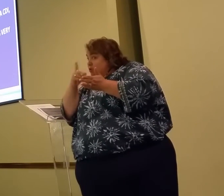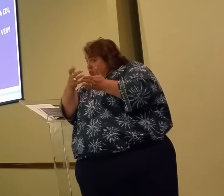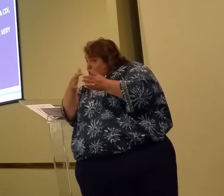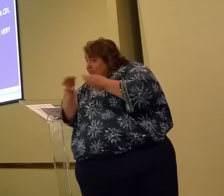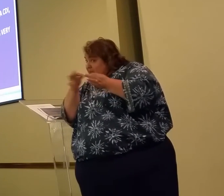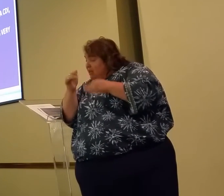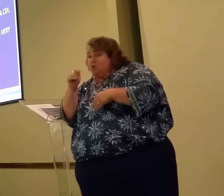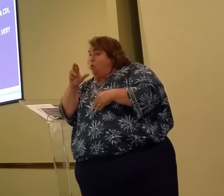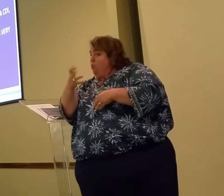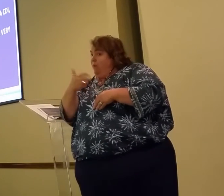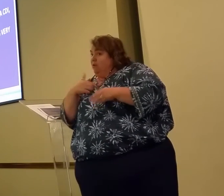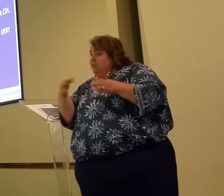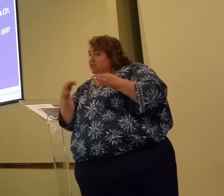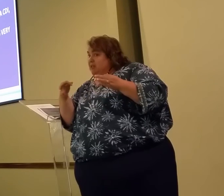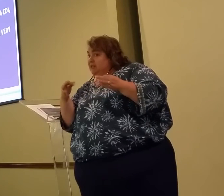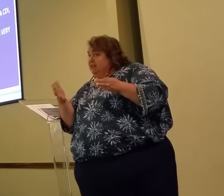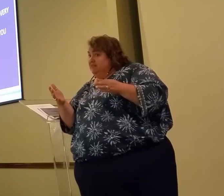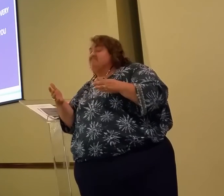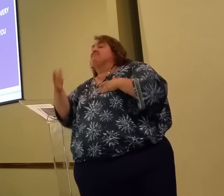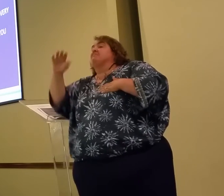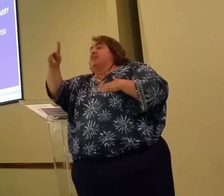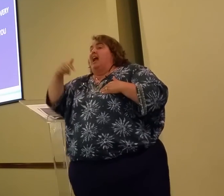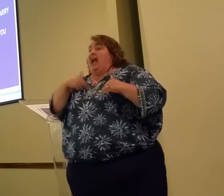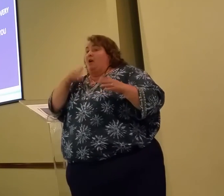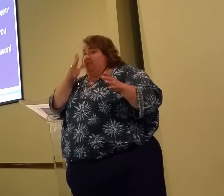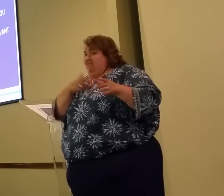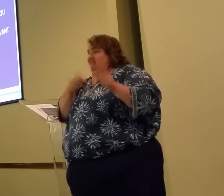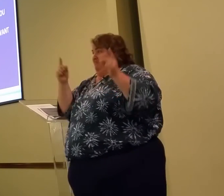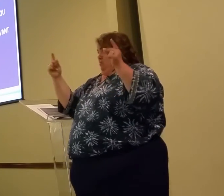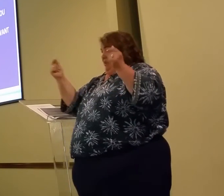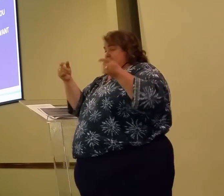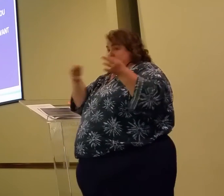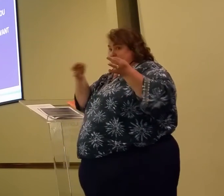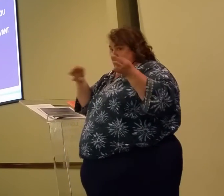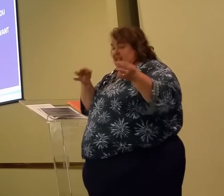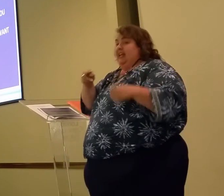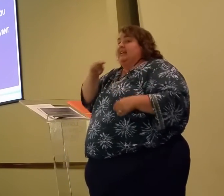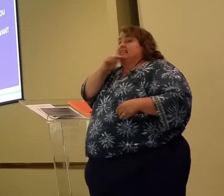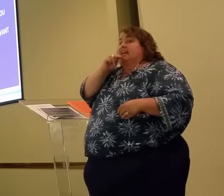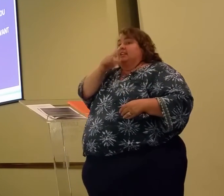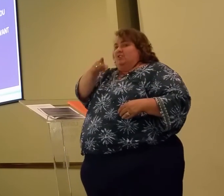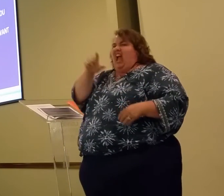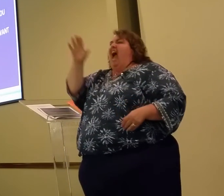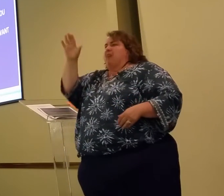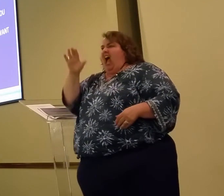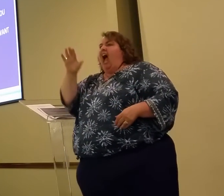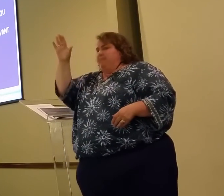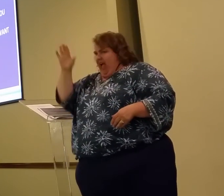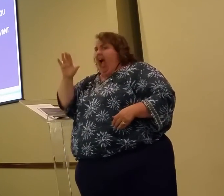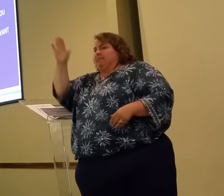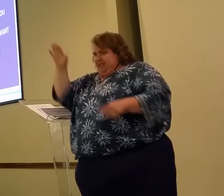So Nina, do you want to explain that, or do you want me to explain it? I'll quickly try to explain